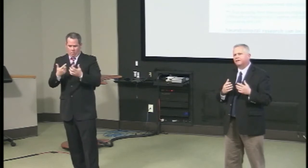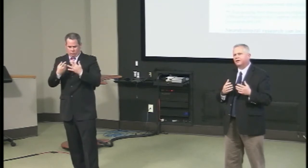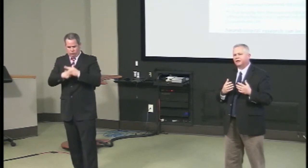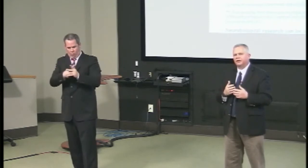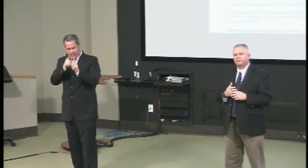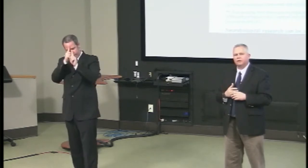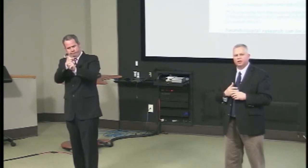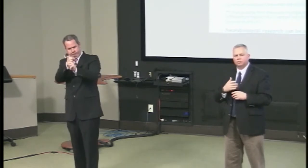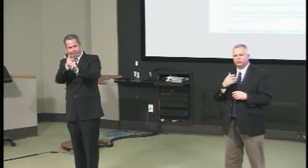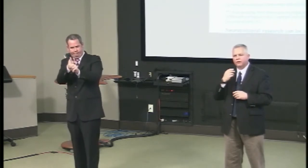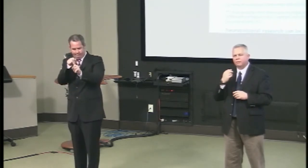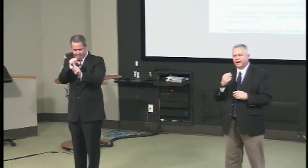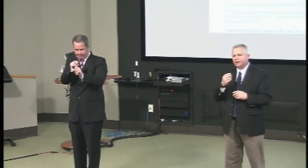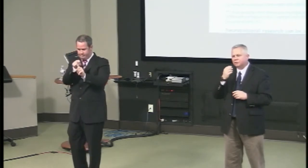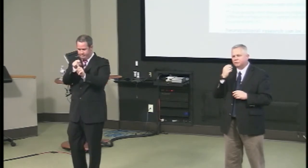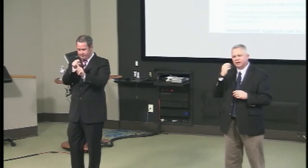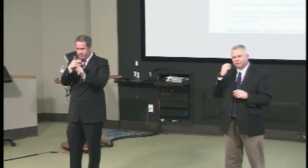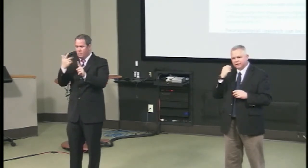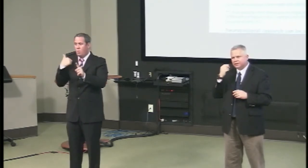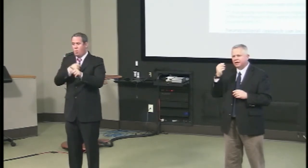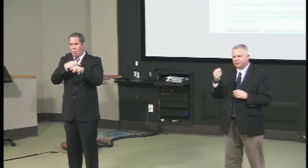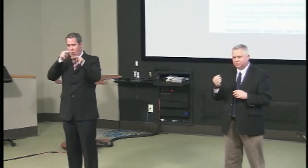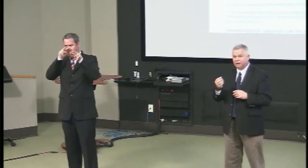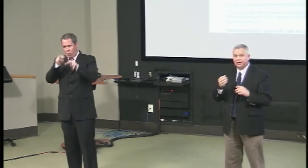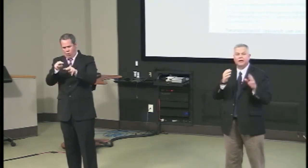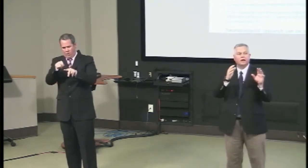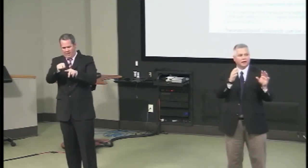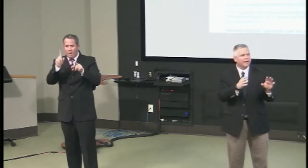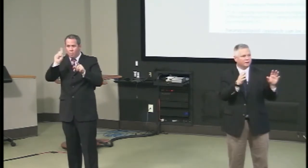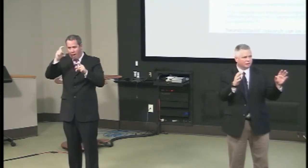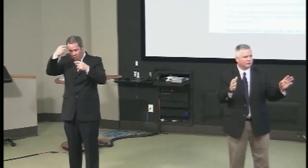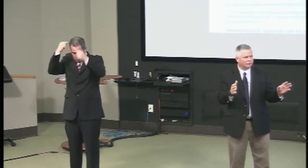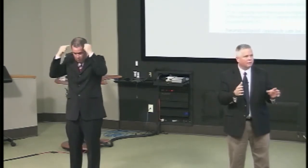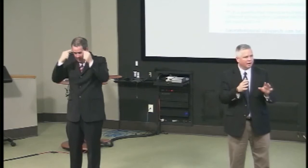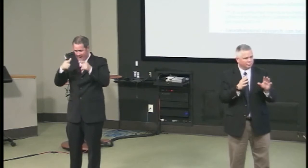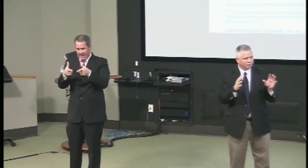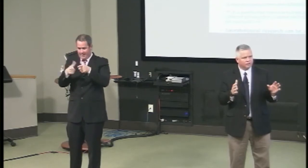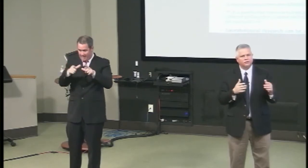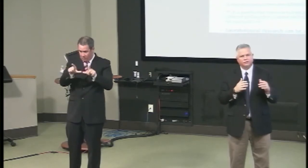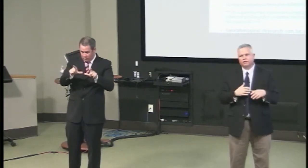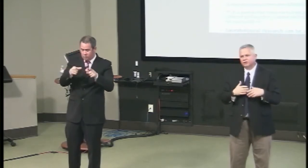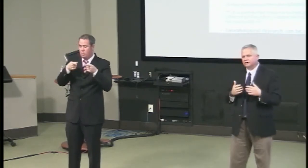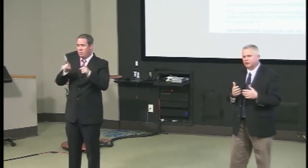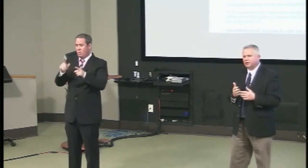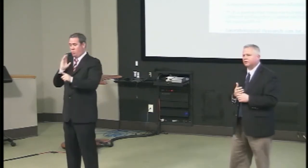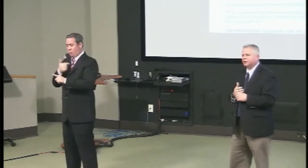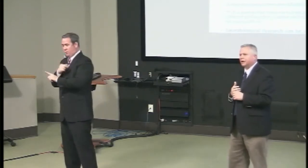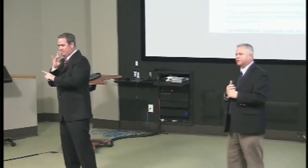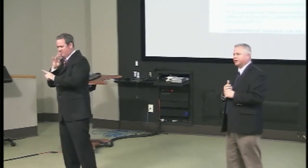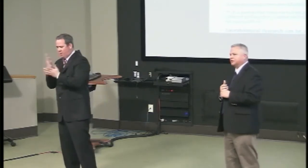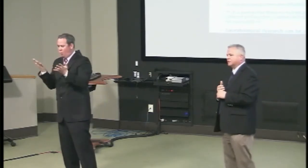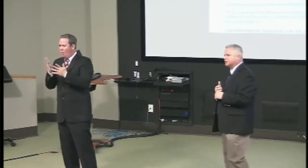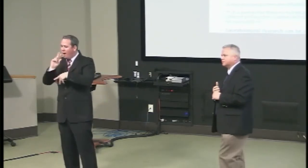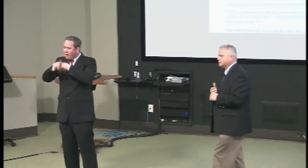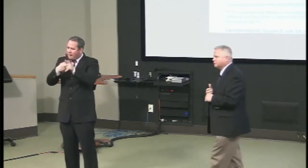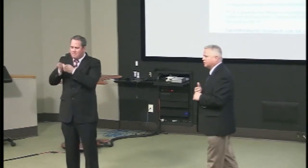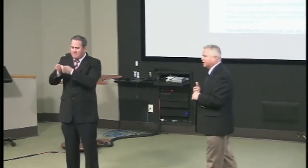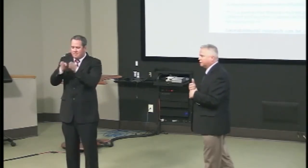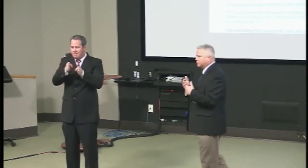but in much more the mechanisms of listening and speaking. Again, my research focuses on hearing